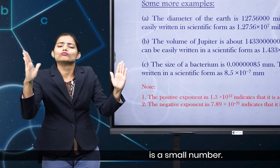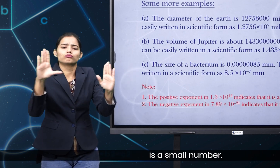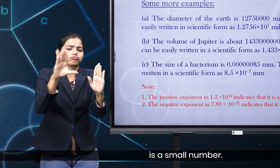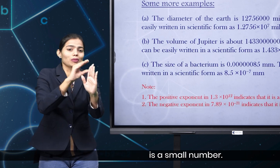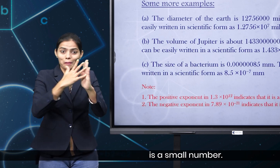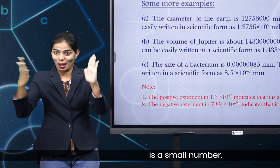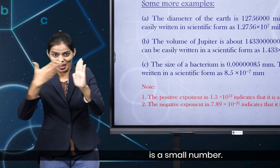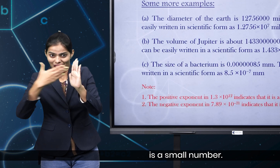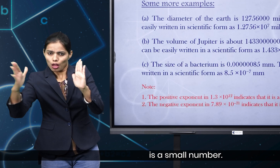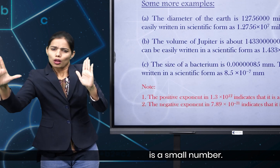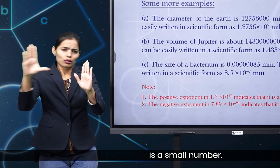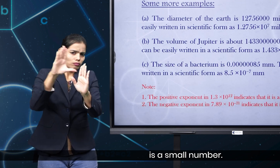small number.